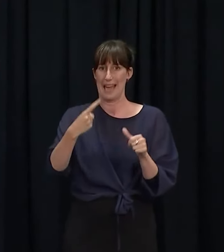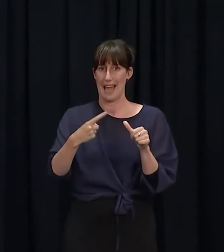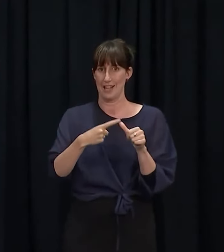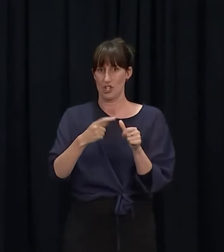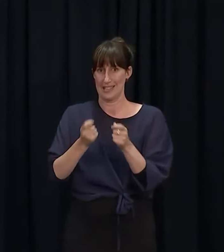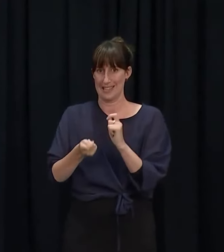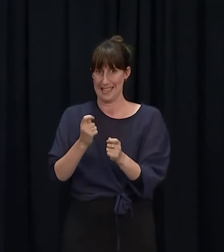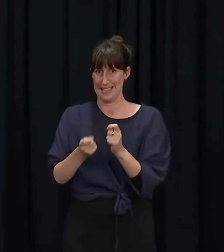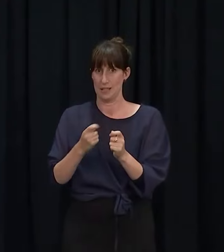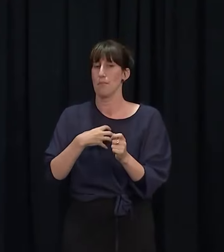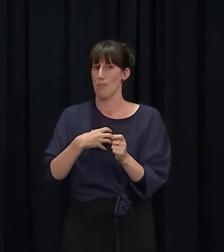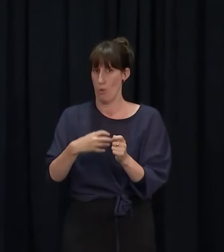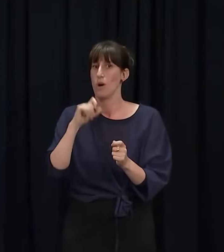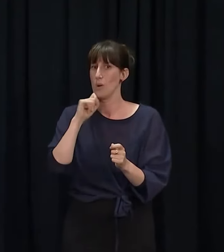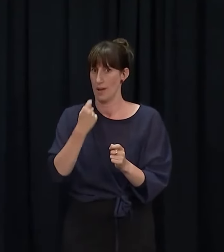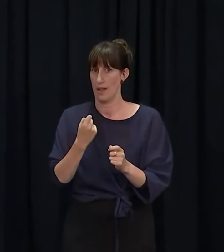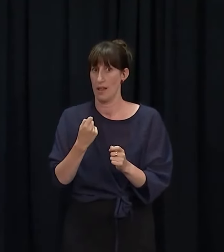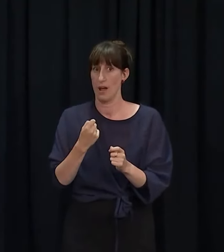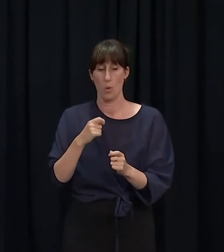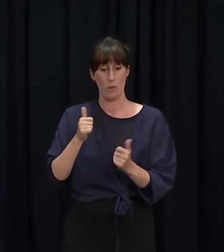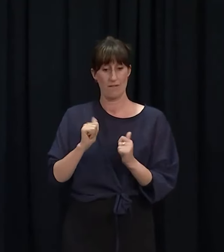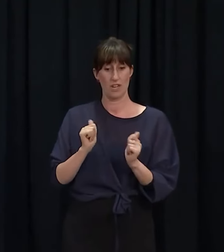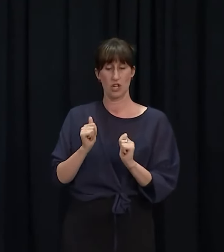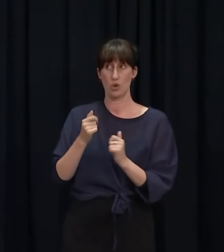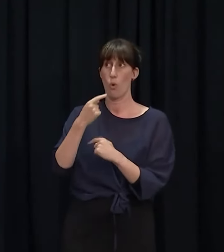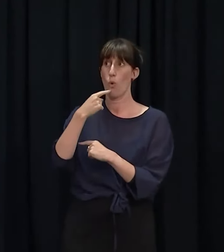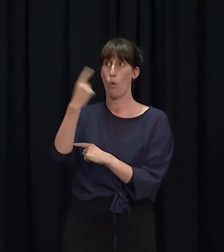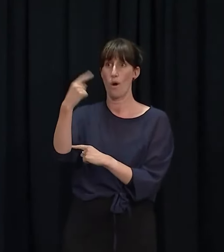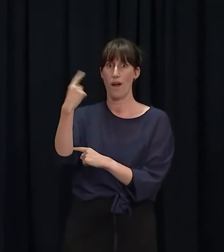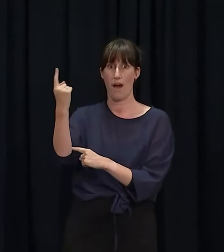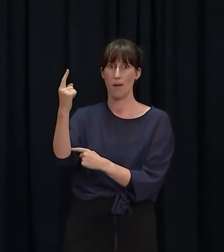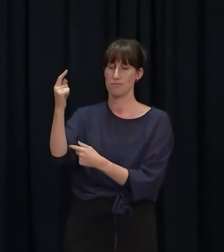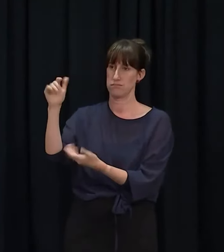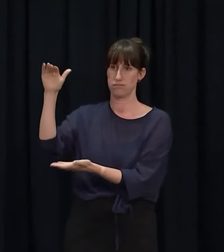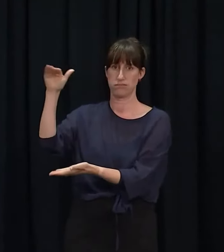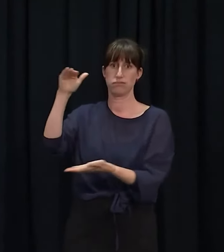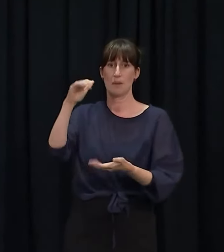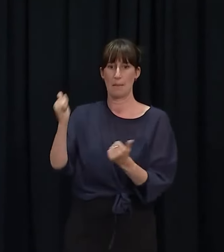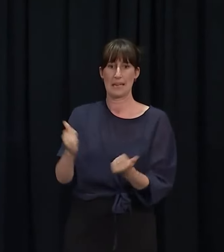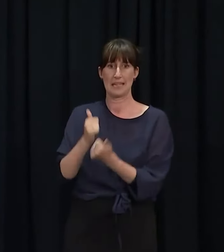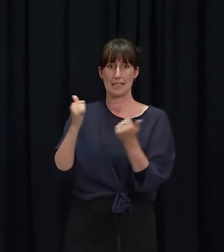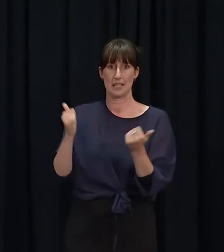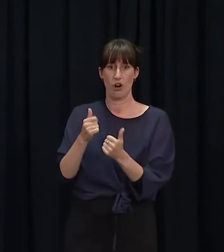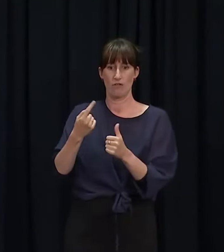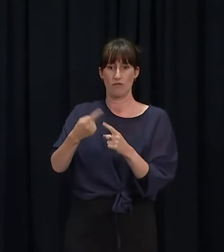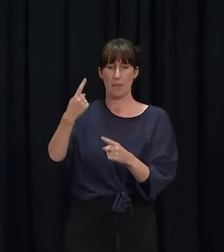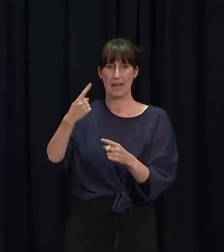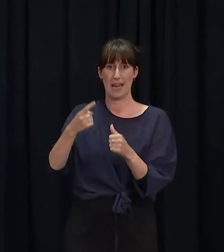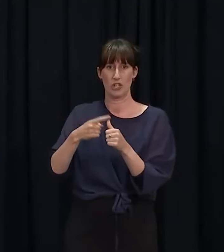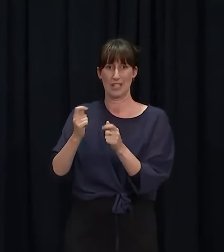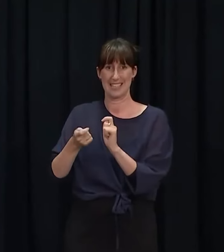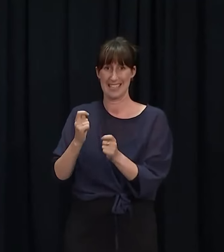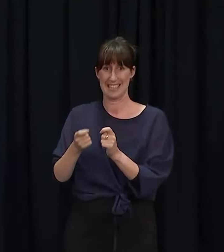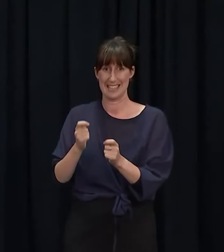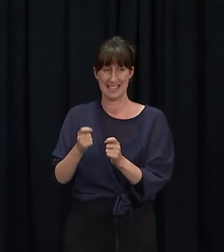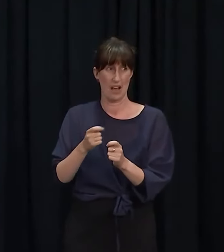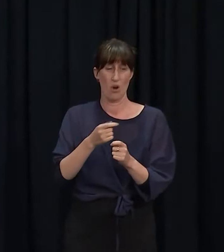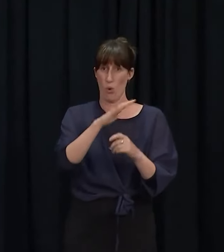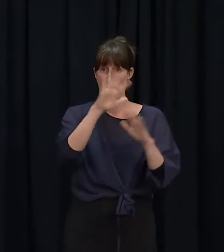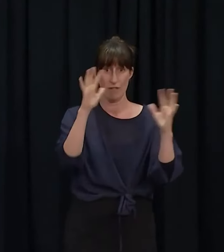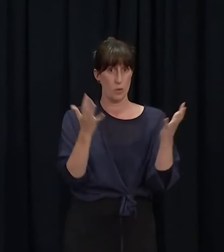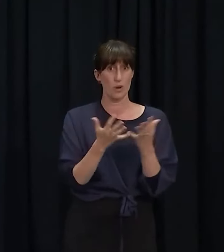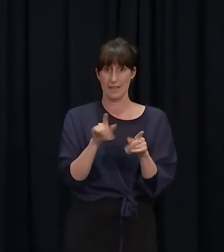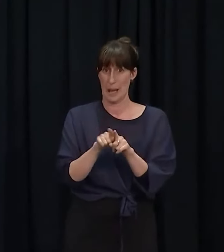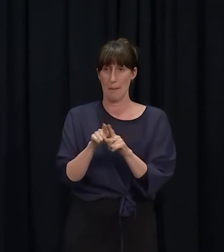antigen tests on order amid huge global demand. We continue to pull out all the stops to secure what we need here in New